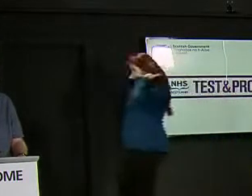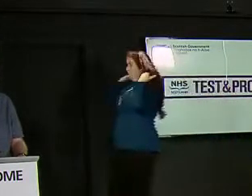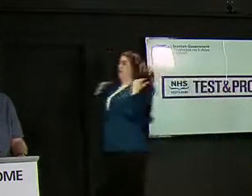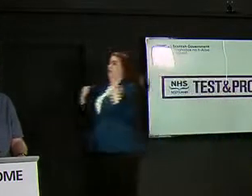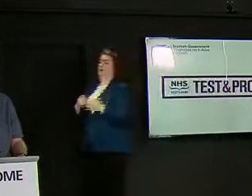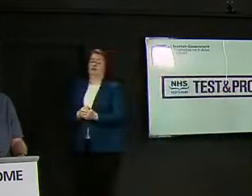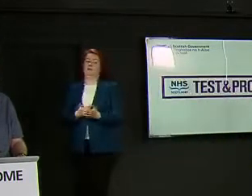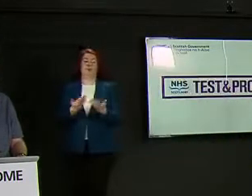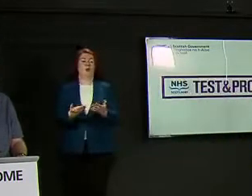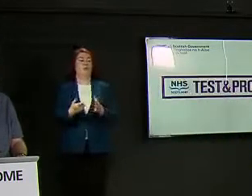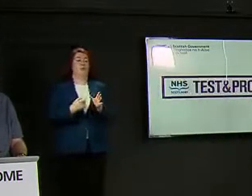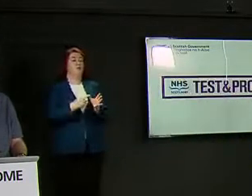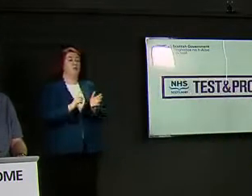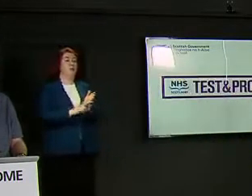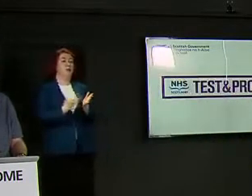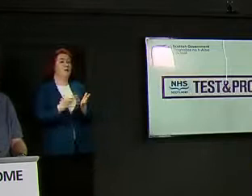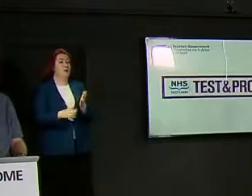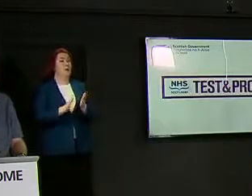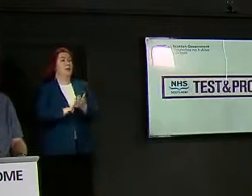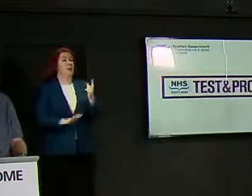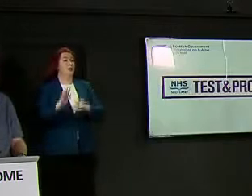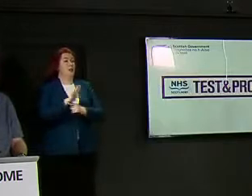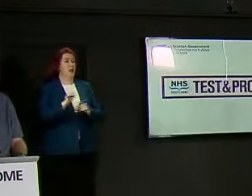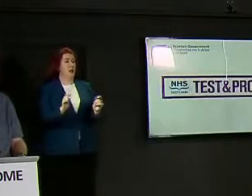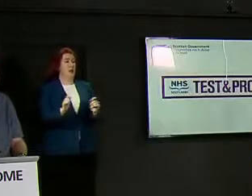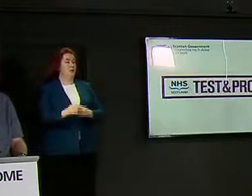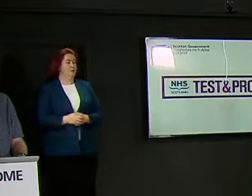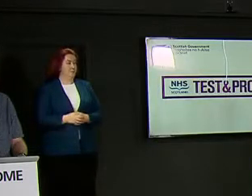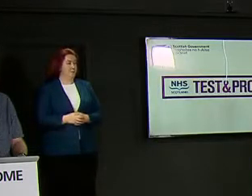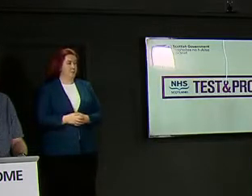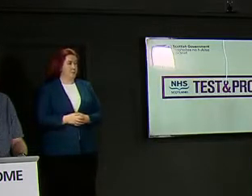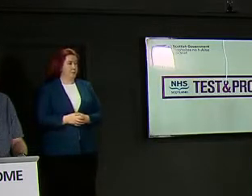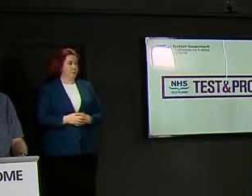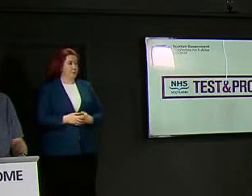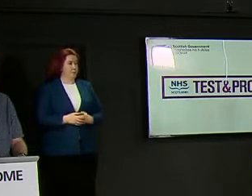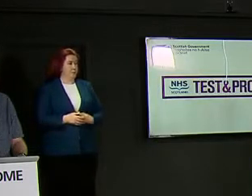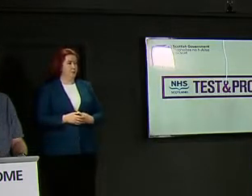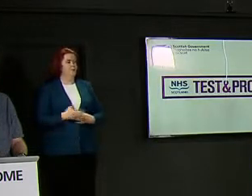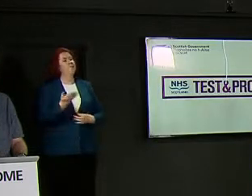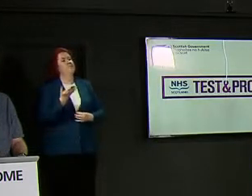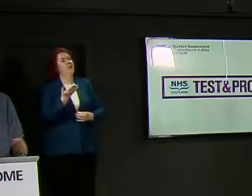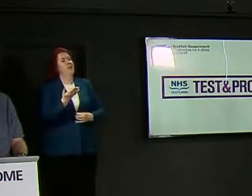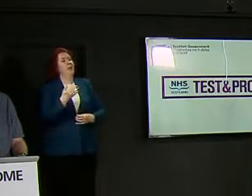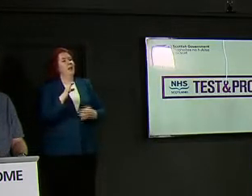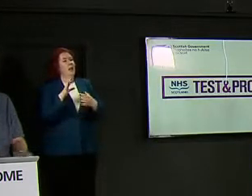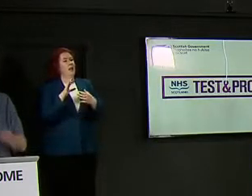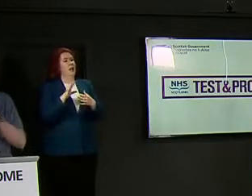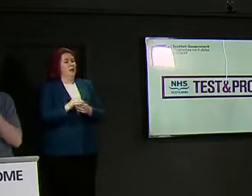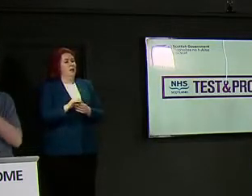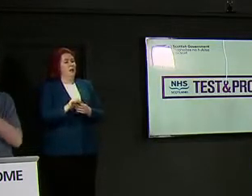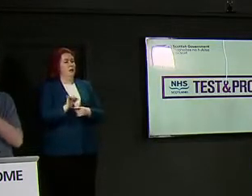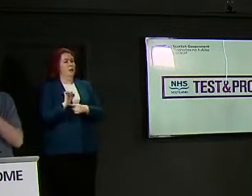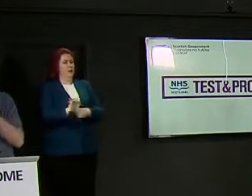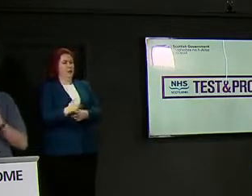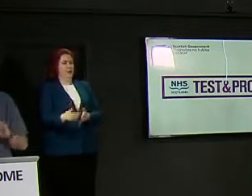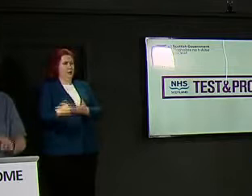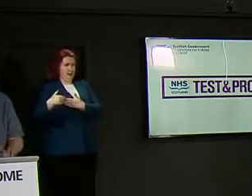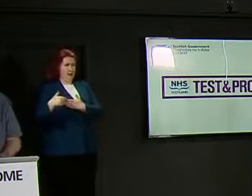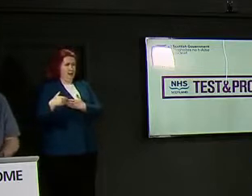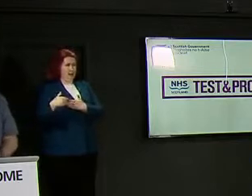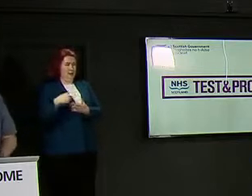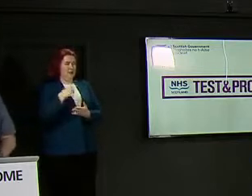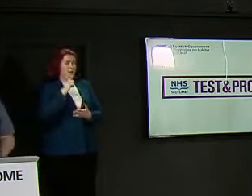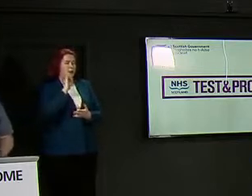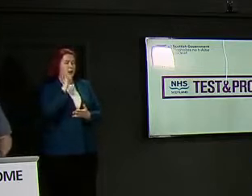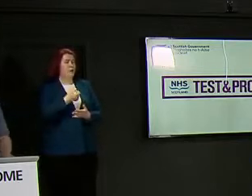from the National Thanks Health Secretary just on shielding again you said you need a few weeks until you can update those who